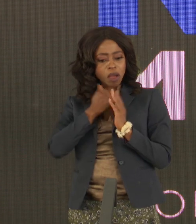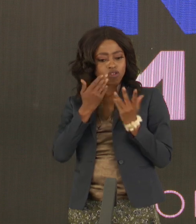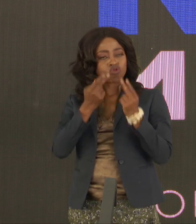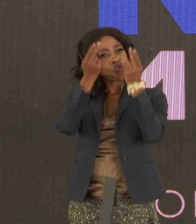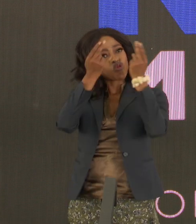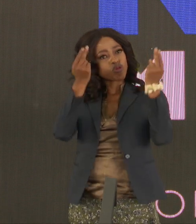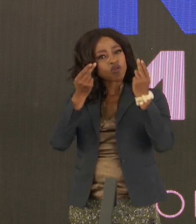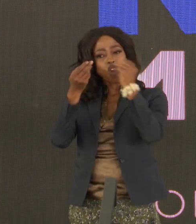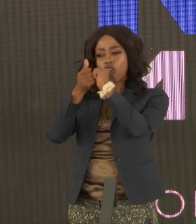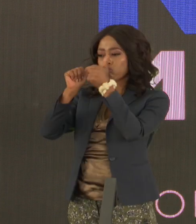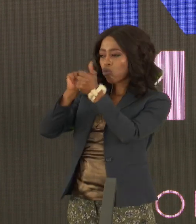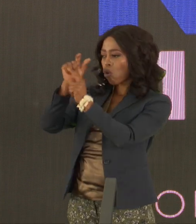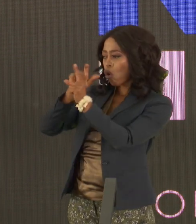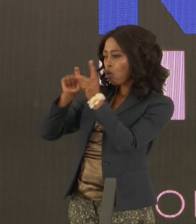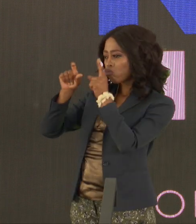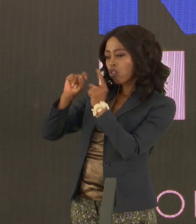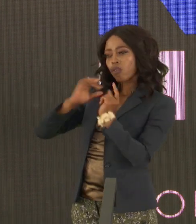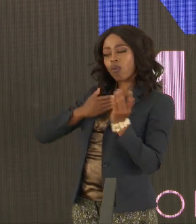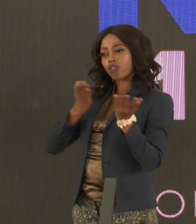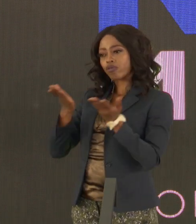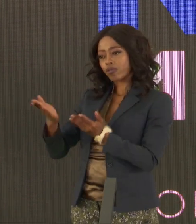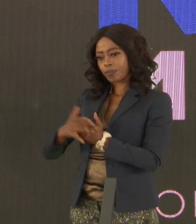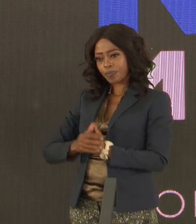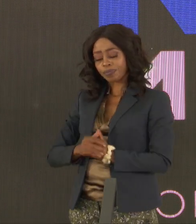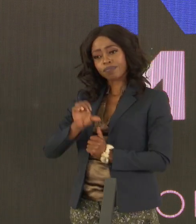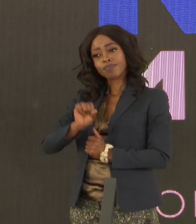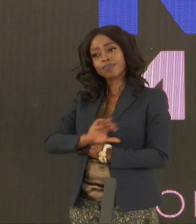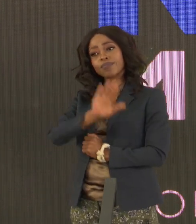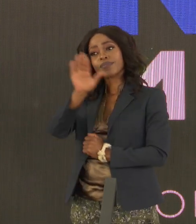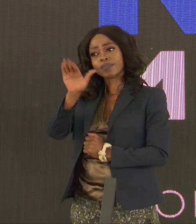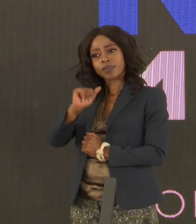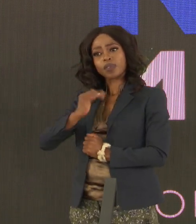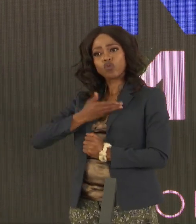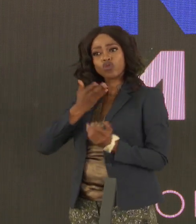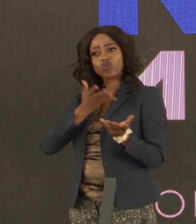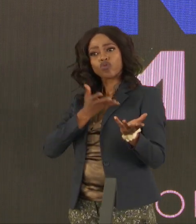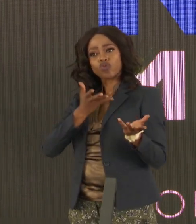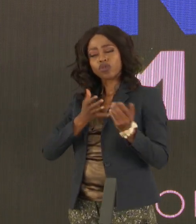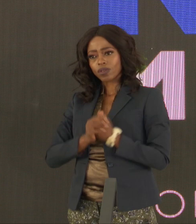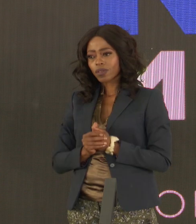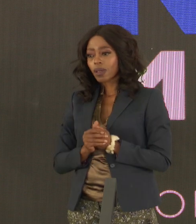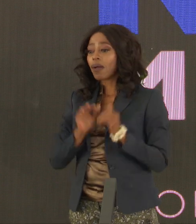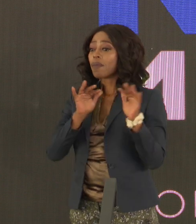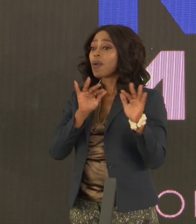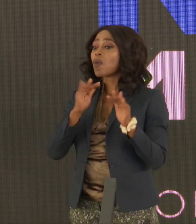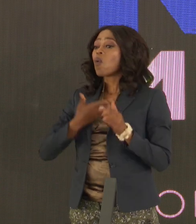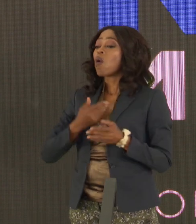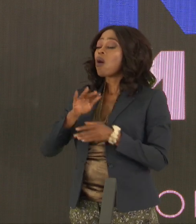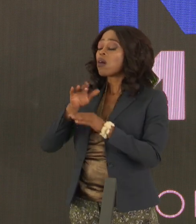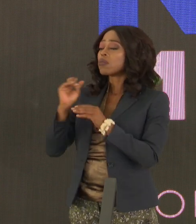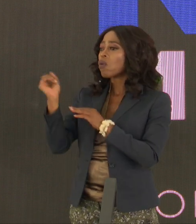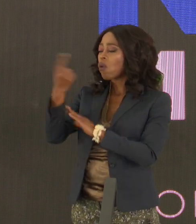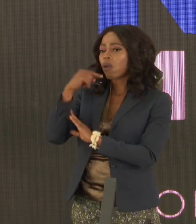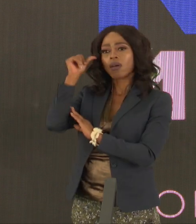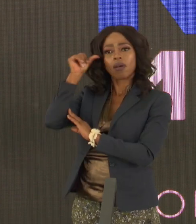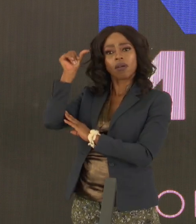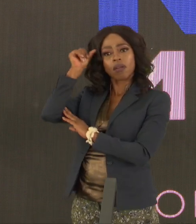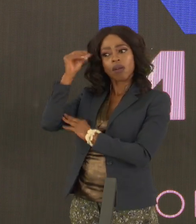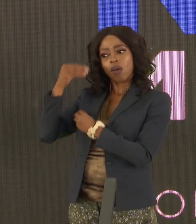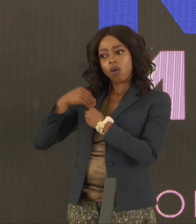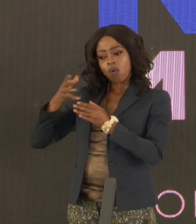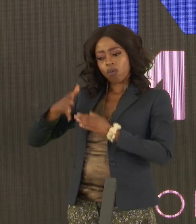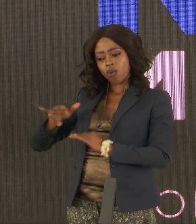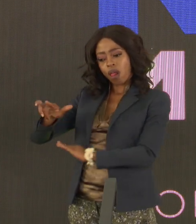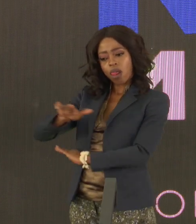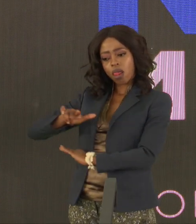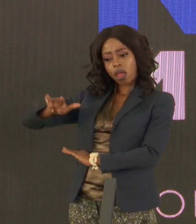arts, sports, and culture. That's a South Africa we deserve. People want every adult to own land on